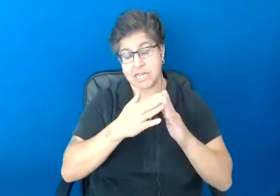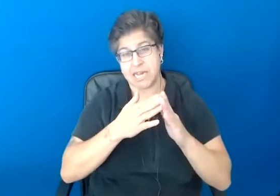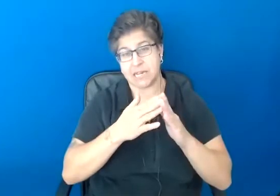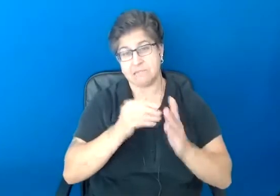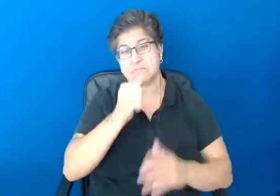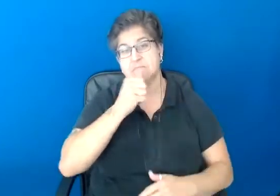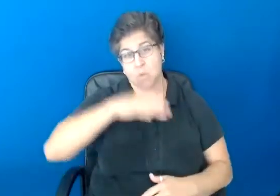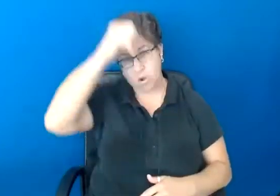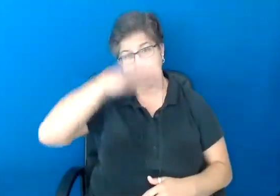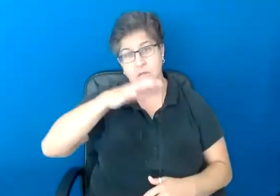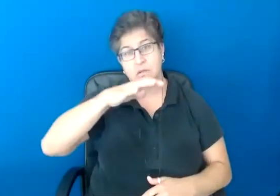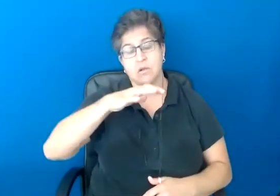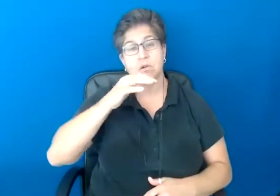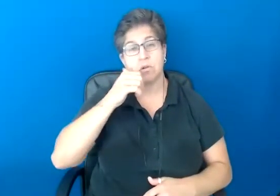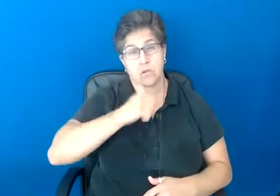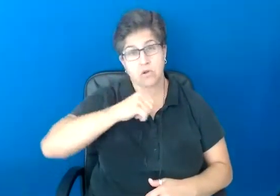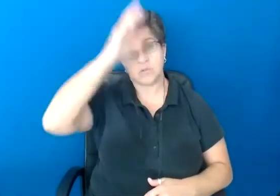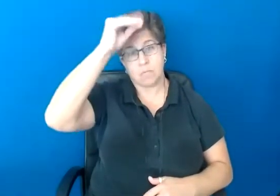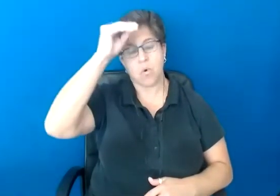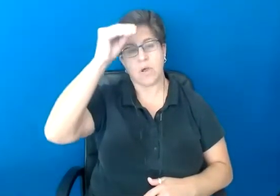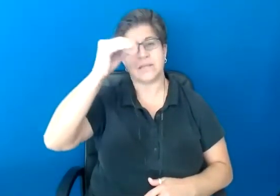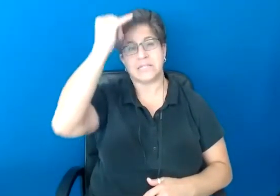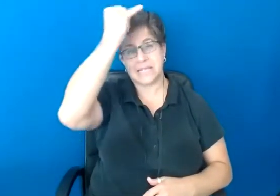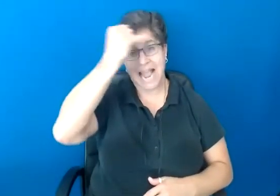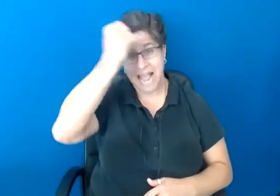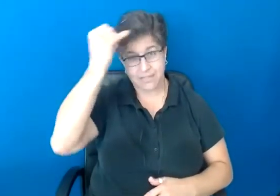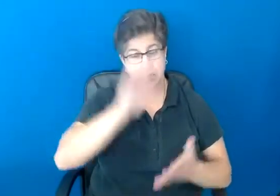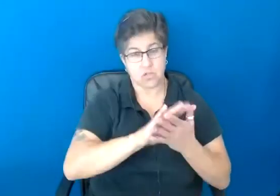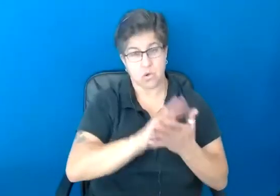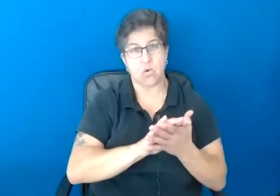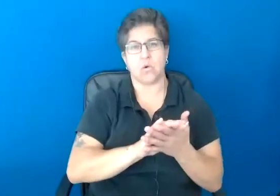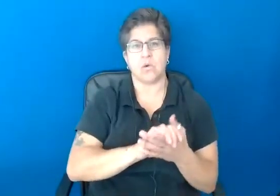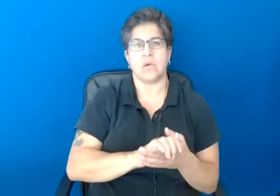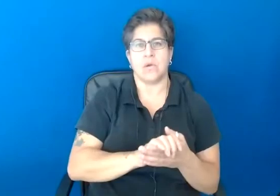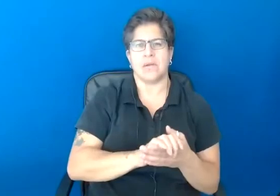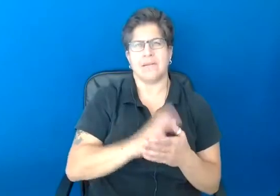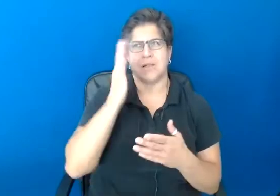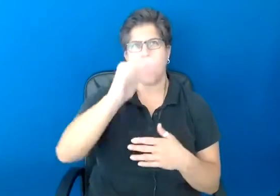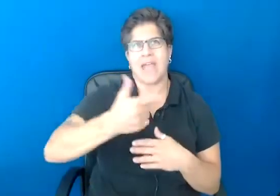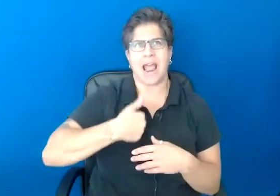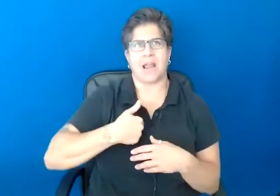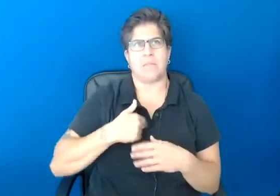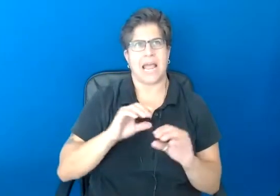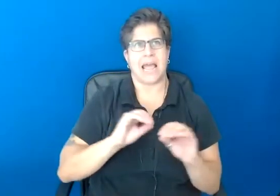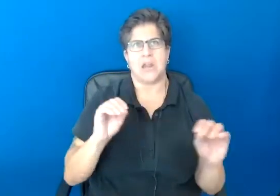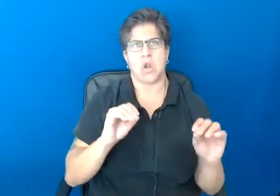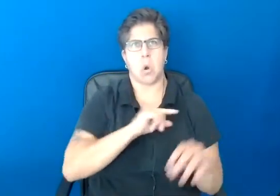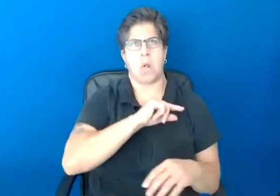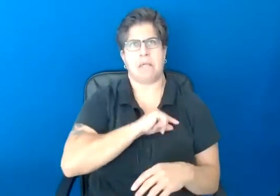But I had expired elementary education certificate, but they didn't care. So I'm teaching these kids. I taught all year